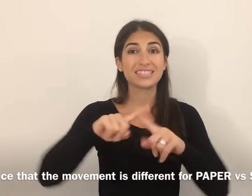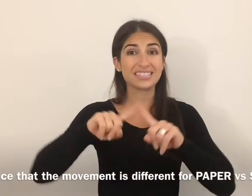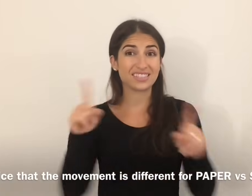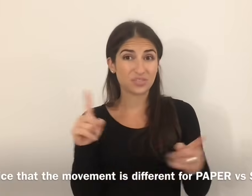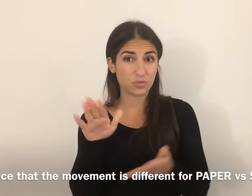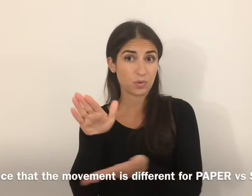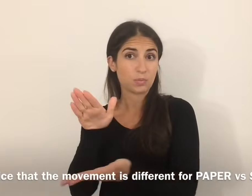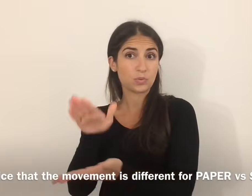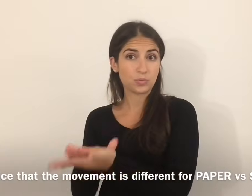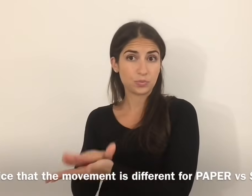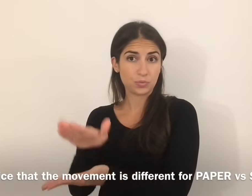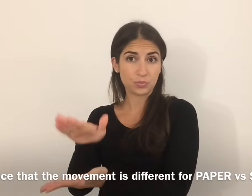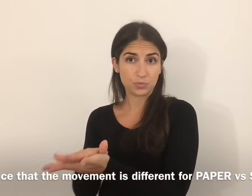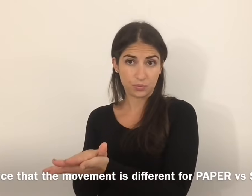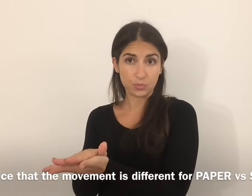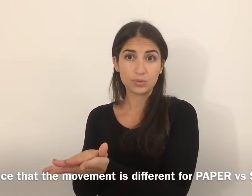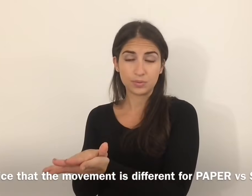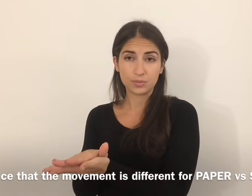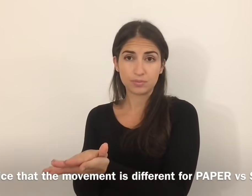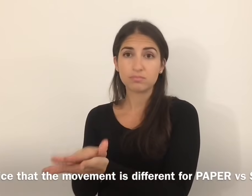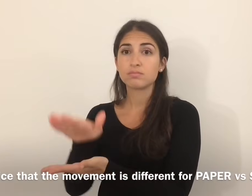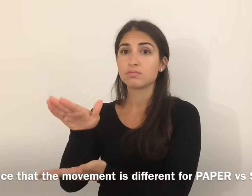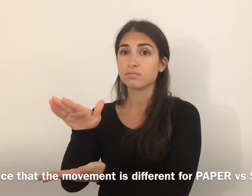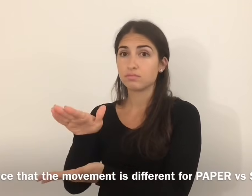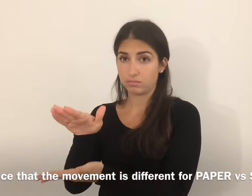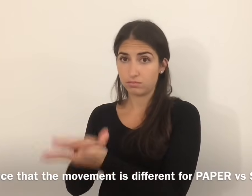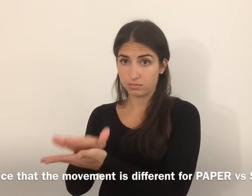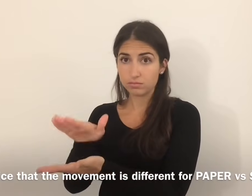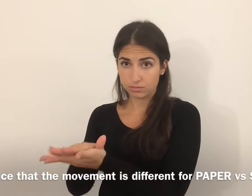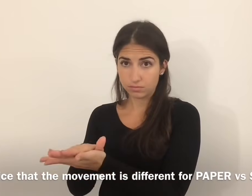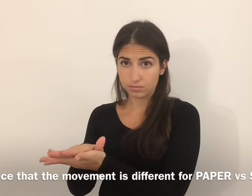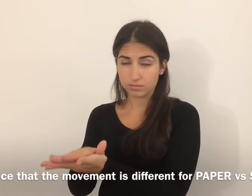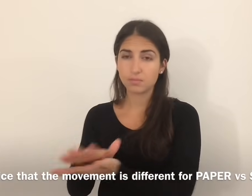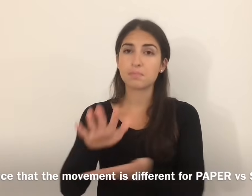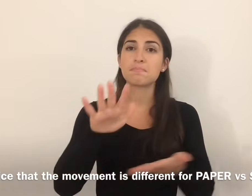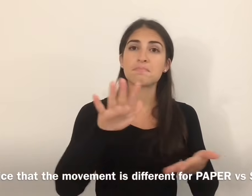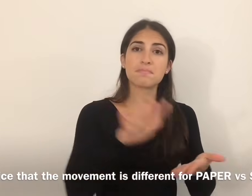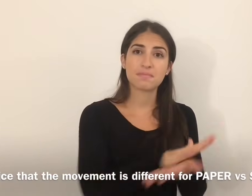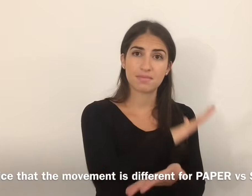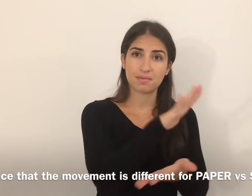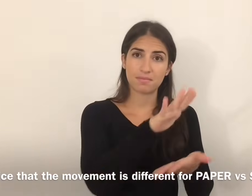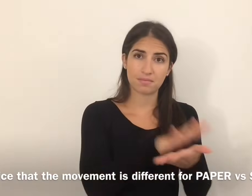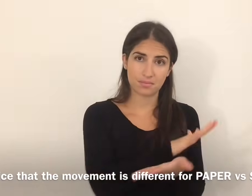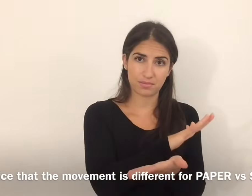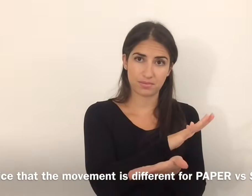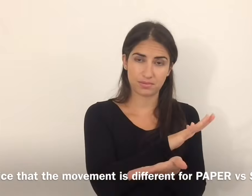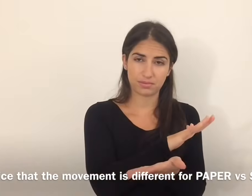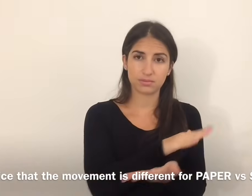And notice that's different from school. School is like this. Paper has this other